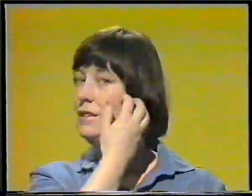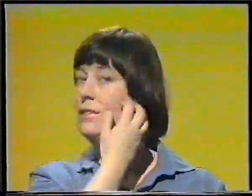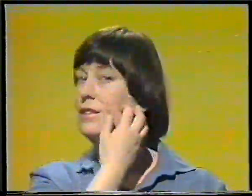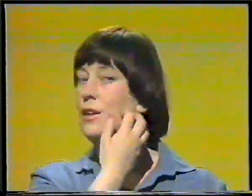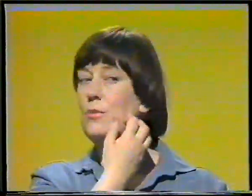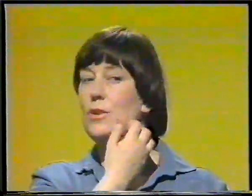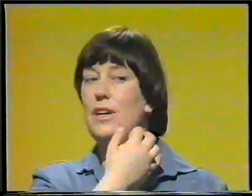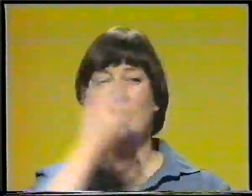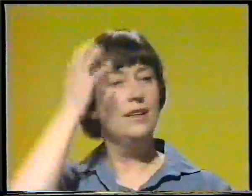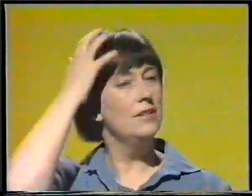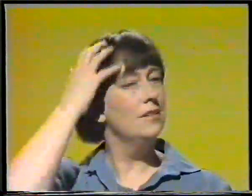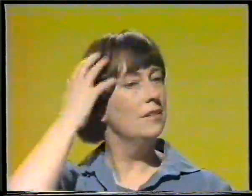To comb your hair.